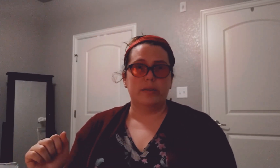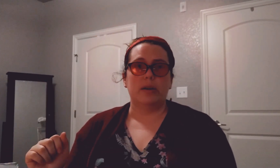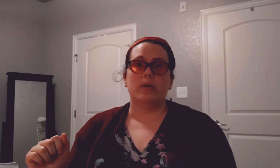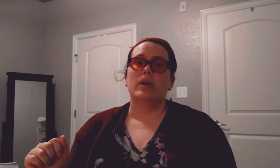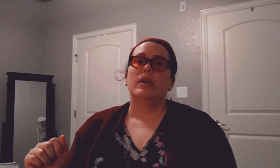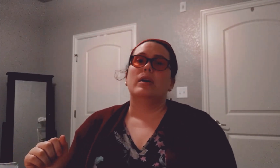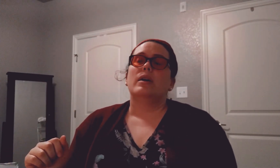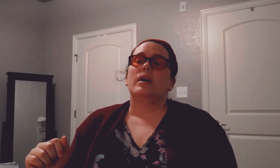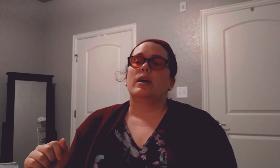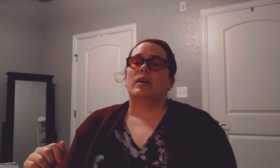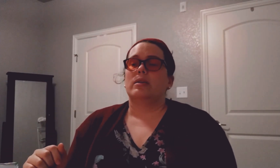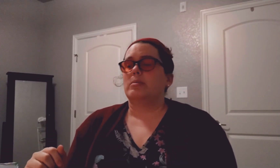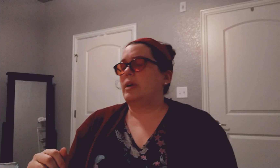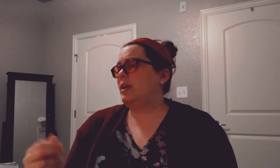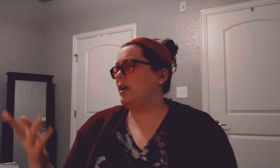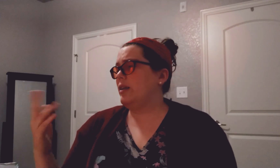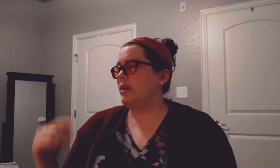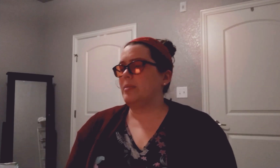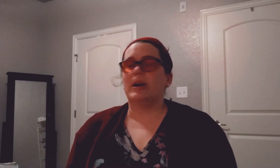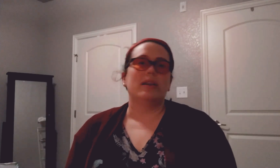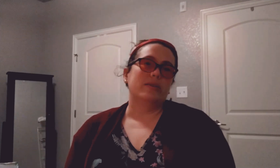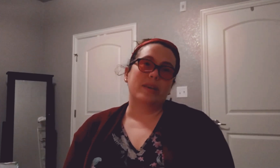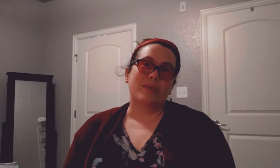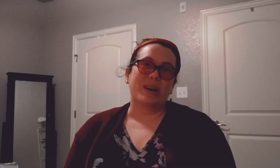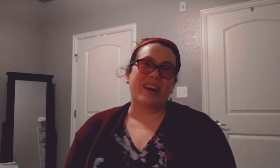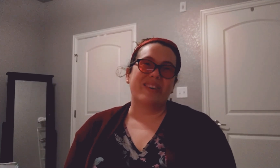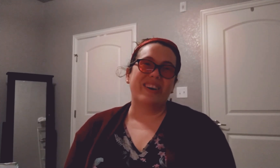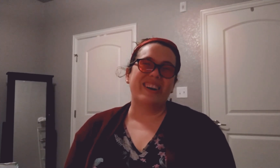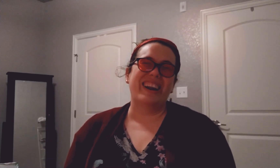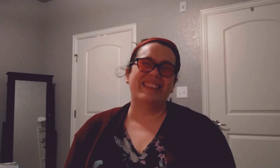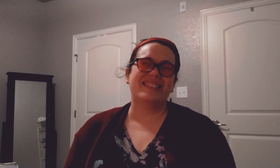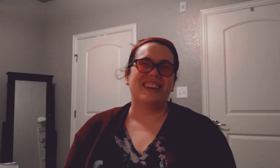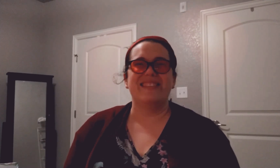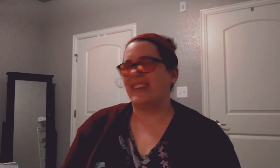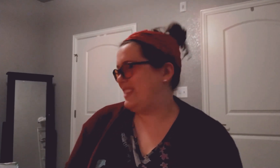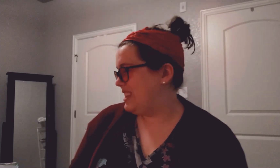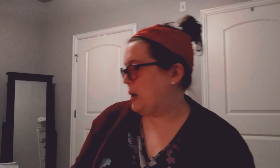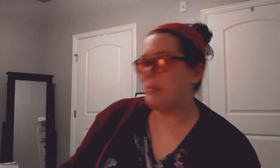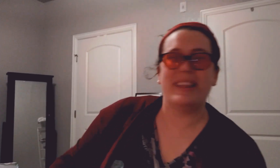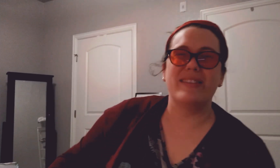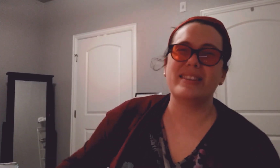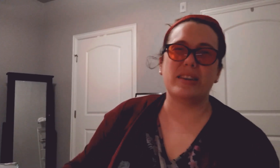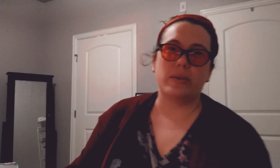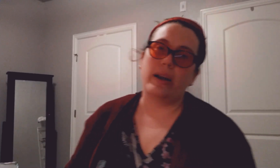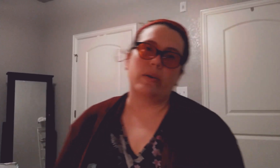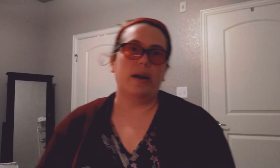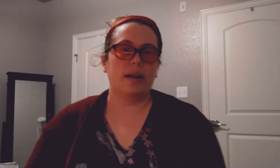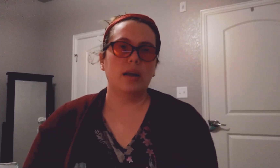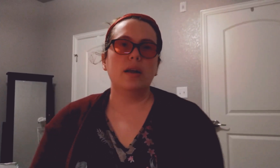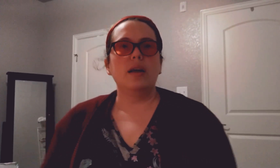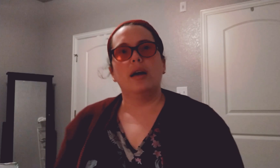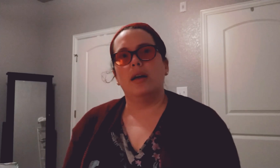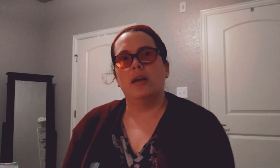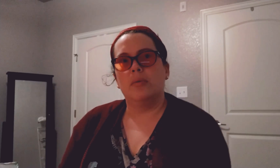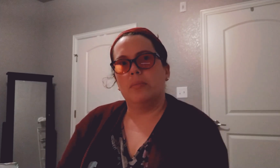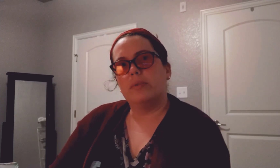So I thought about using whatever instead of even though, but that wasn't quite right.